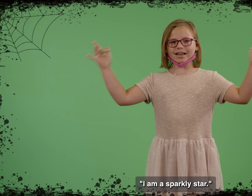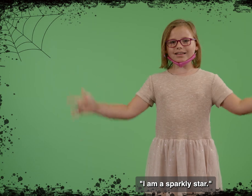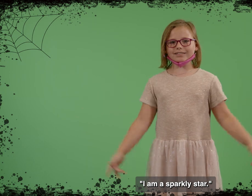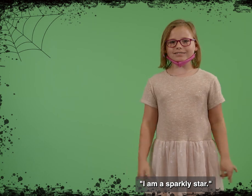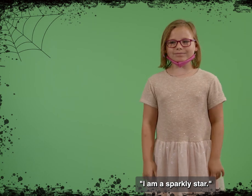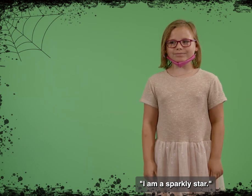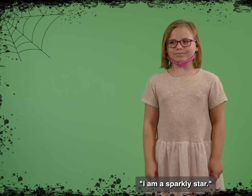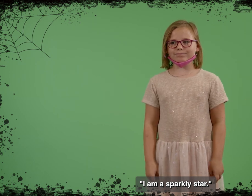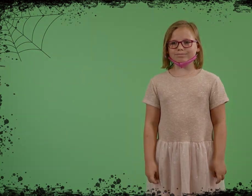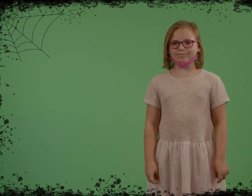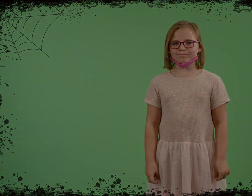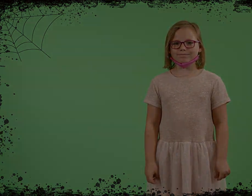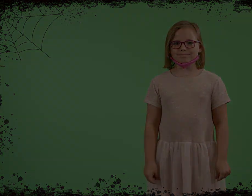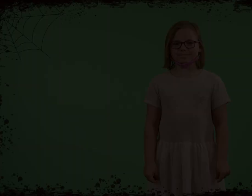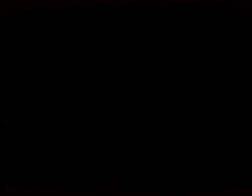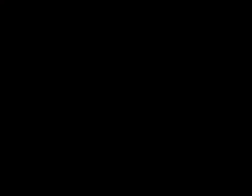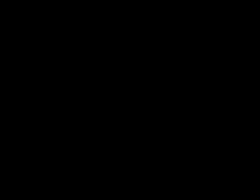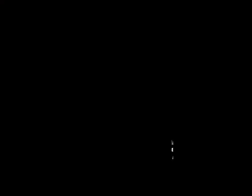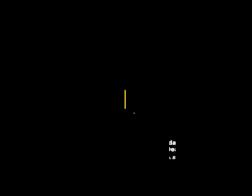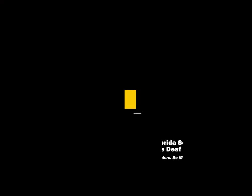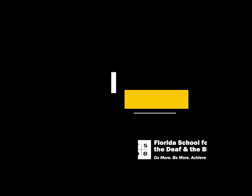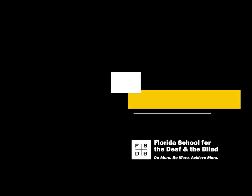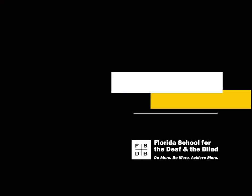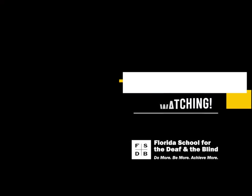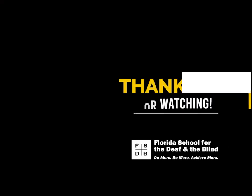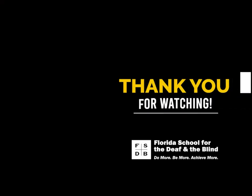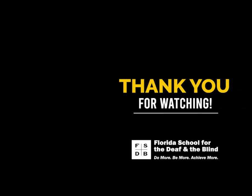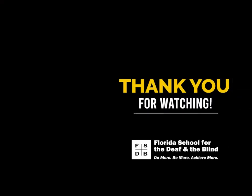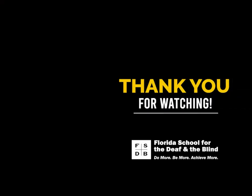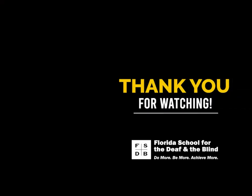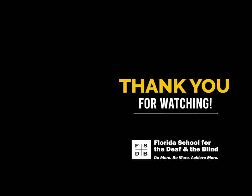sparkly star. Thank you for watching.